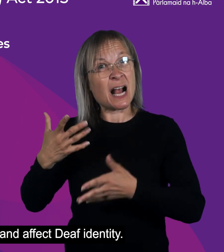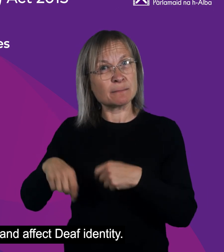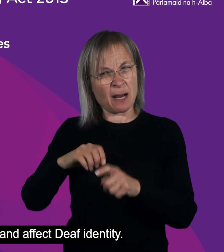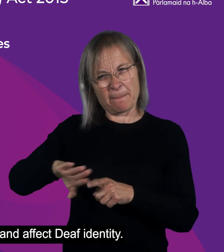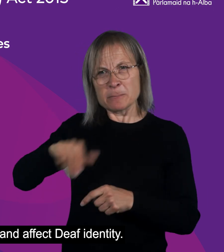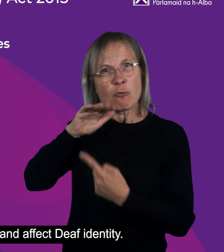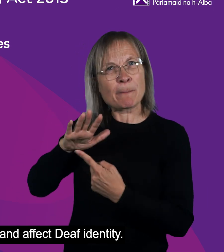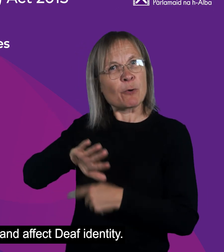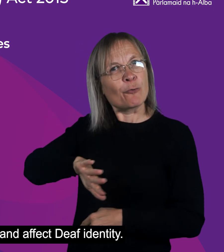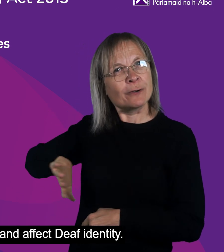deaf identity.